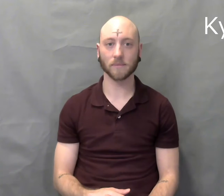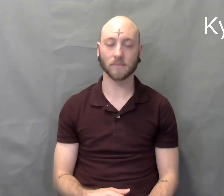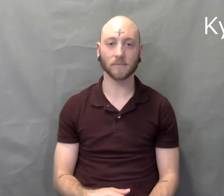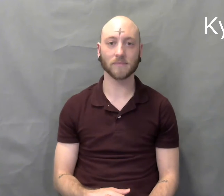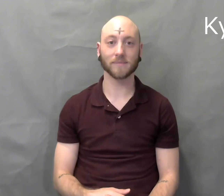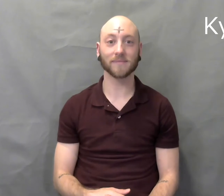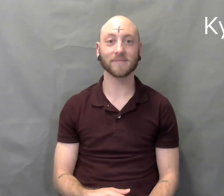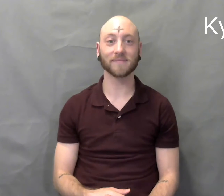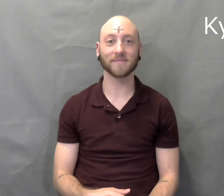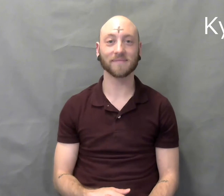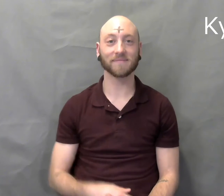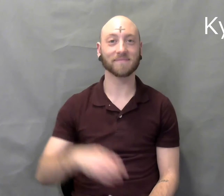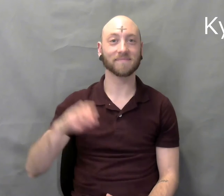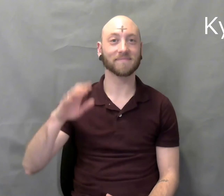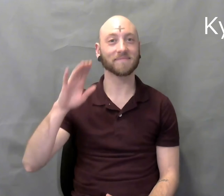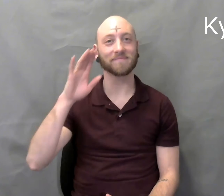Hello.